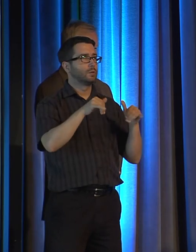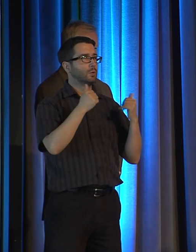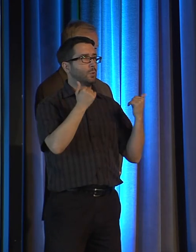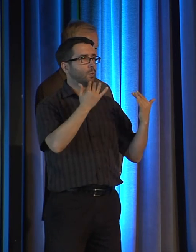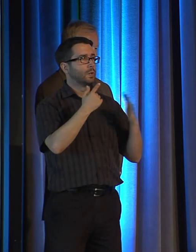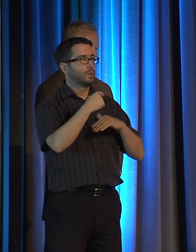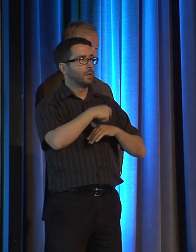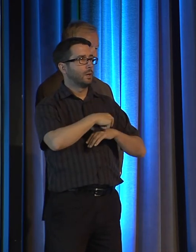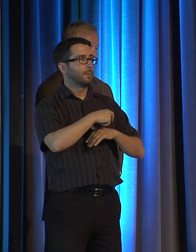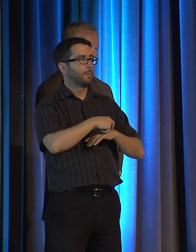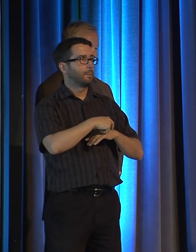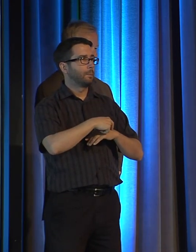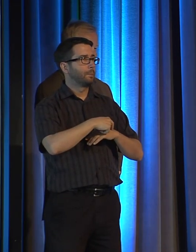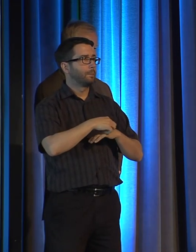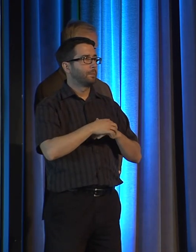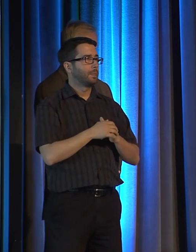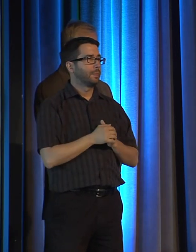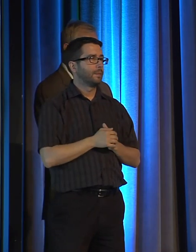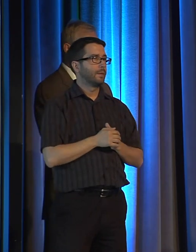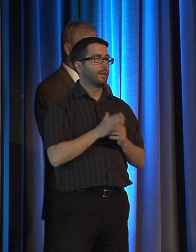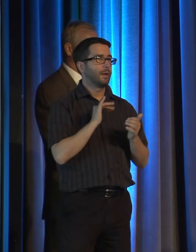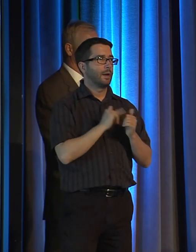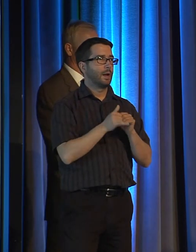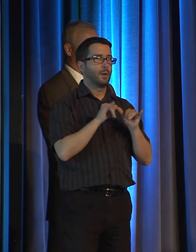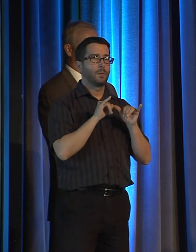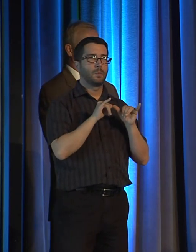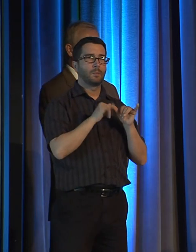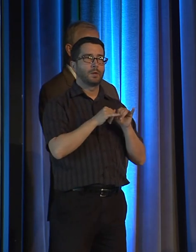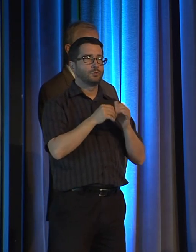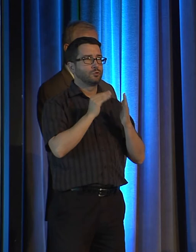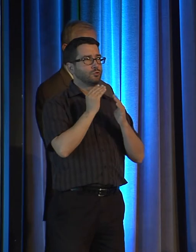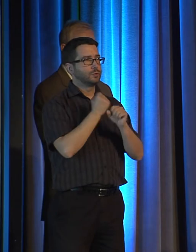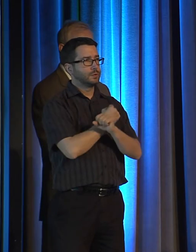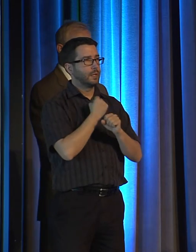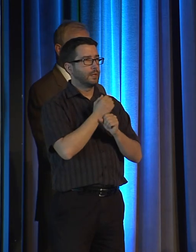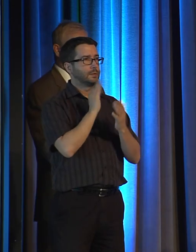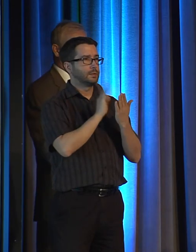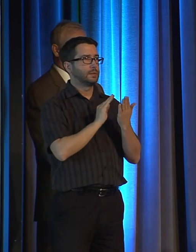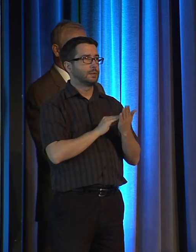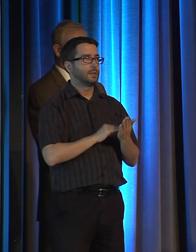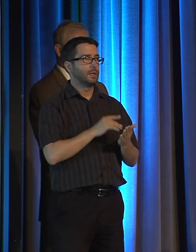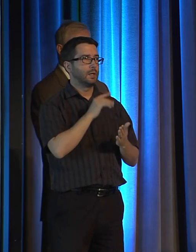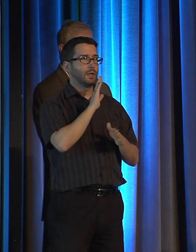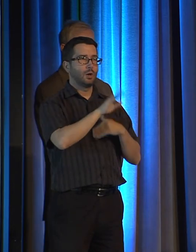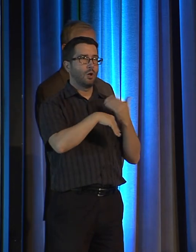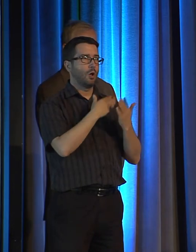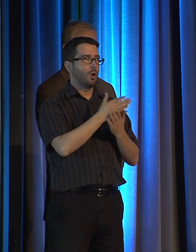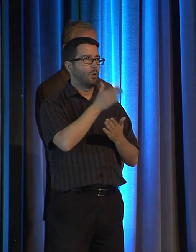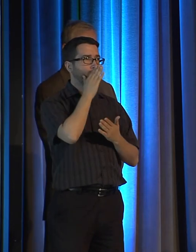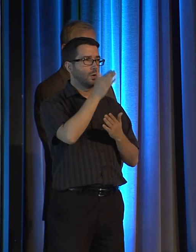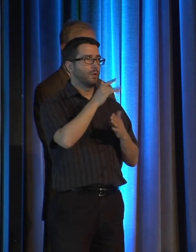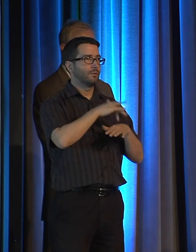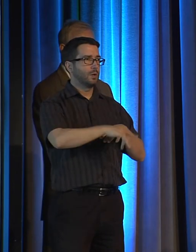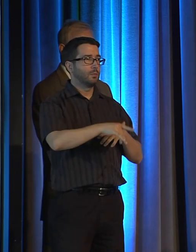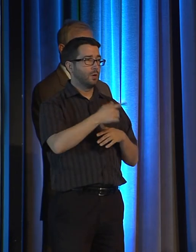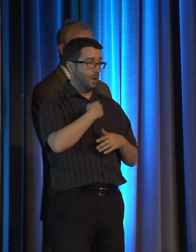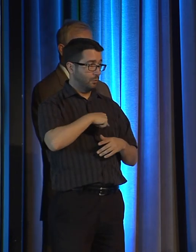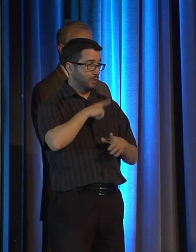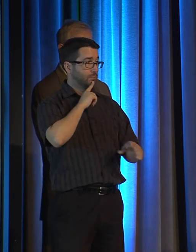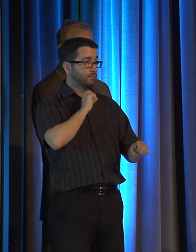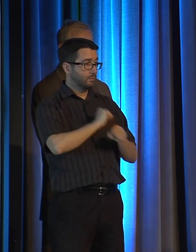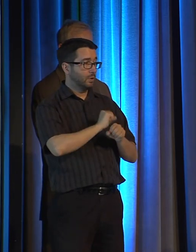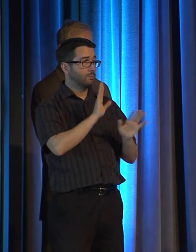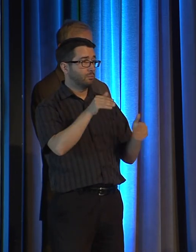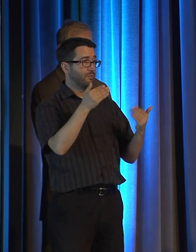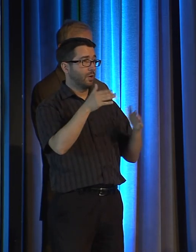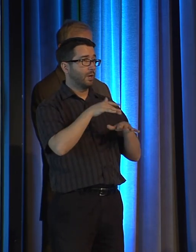times, what's the standardized way to measure that, and that will be all available. I think that's what you're asking. Are we really providing access, and do we know that